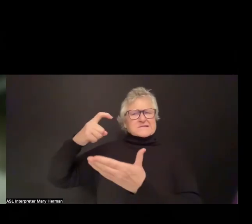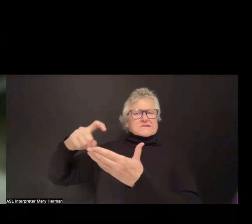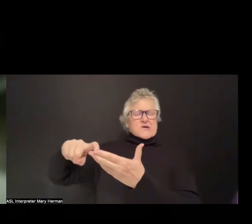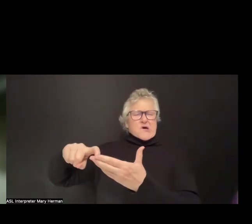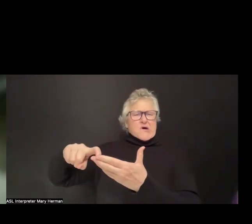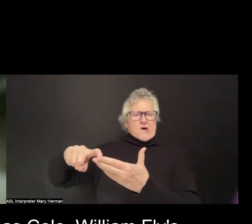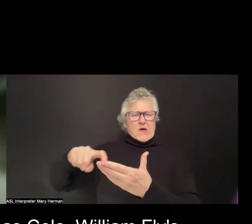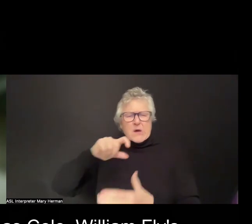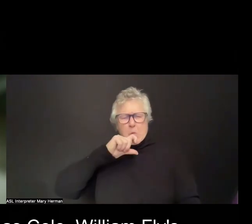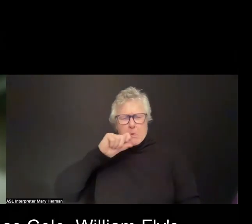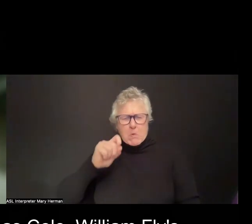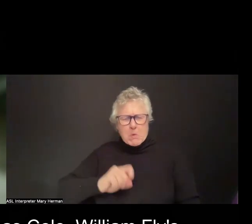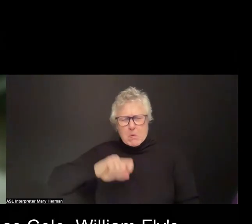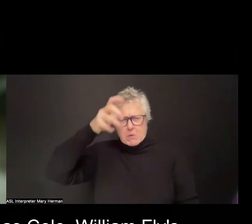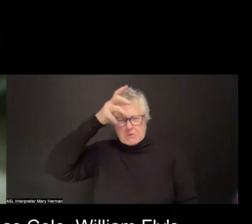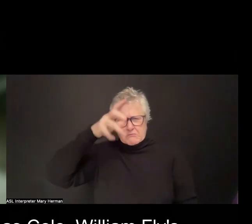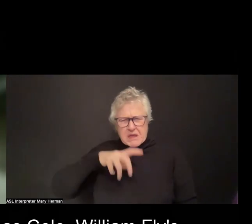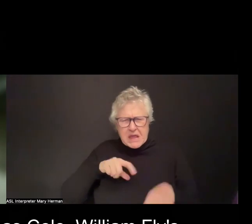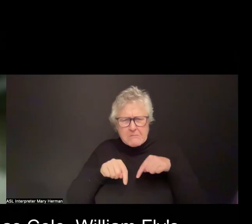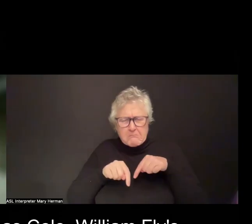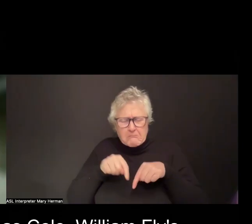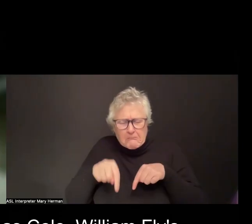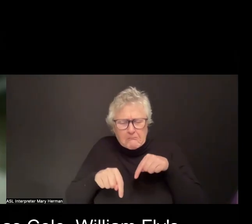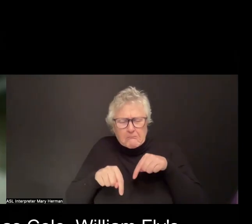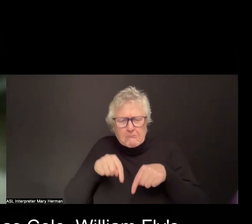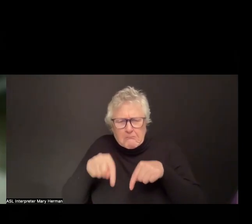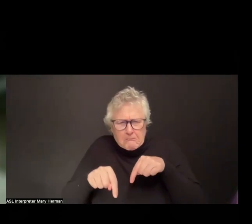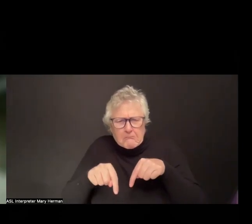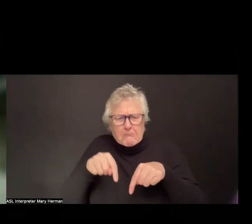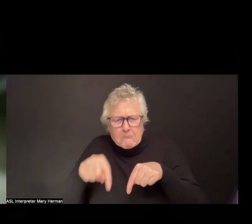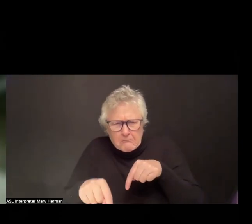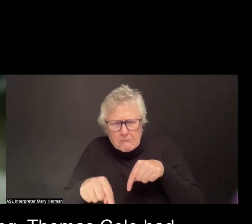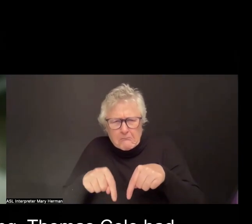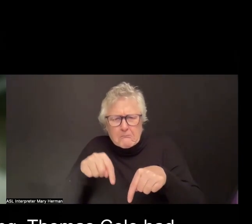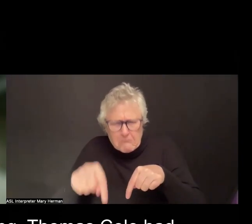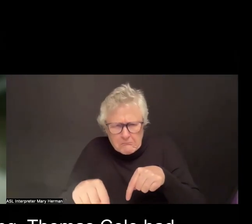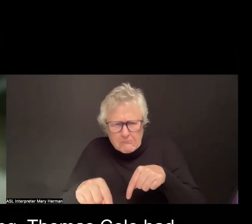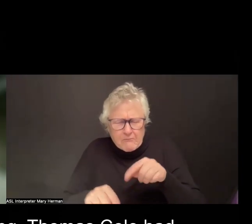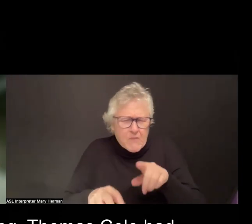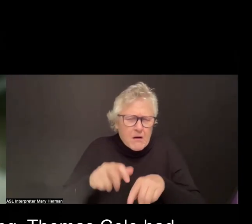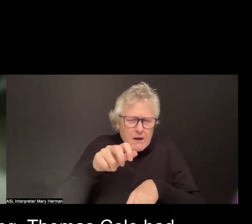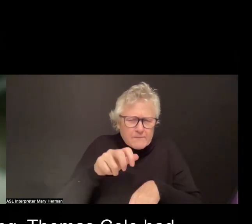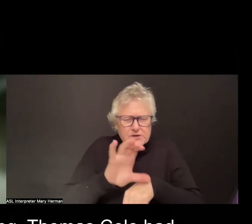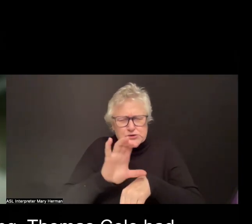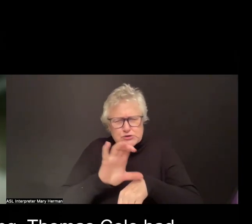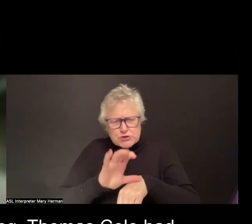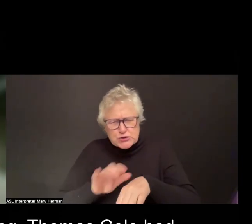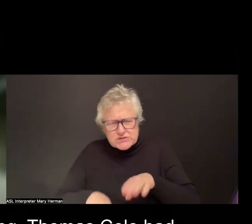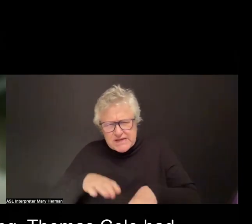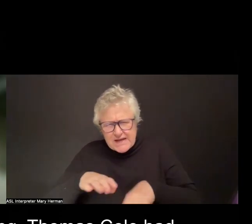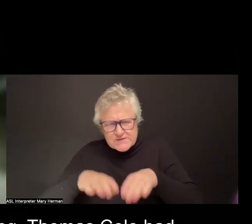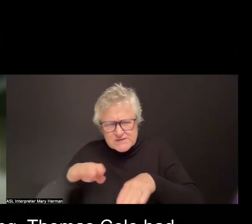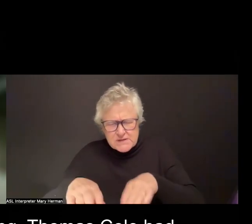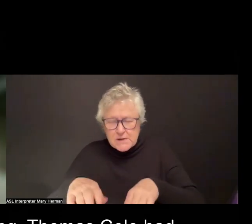steps. This would be Thomas Cole, William Fly's quartermaster. Neither old nor young, Thomas Cole had creases around